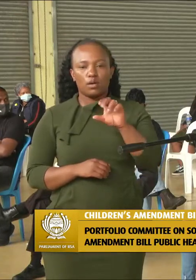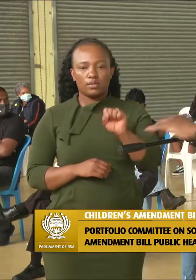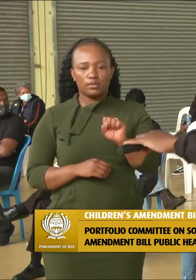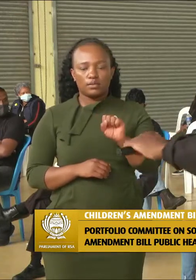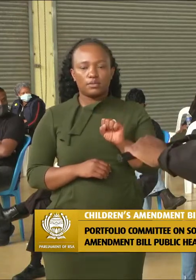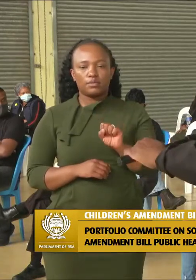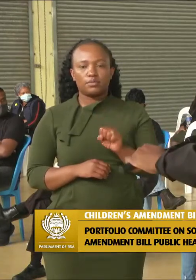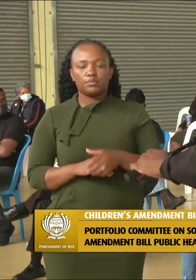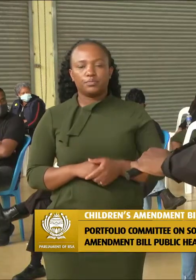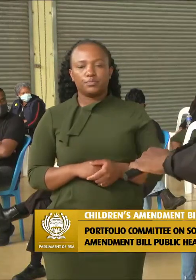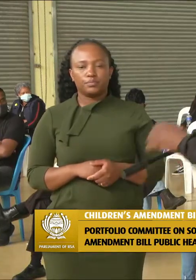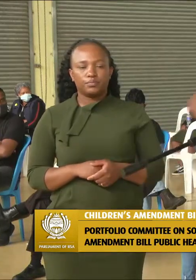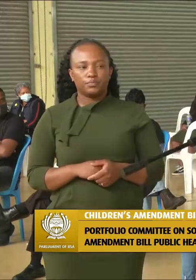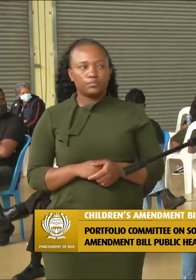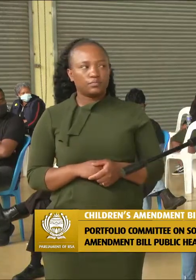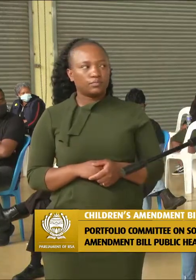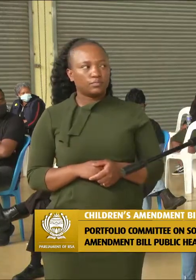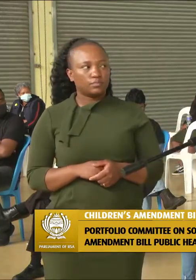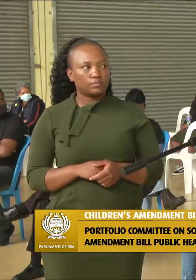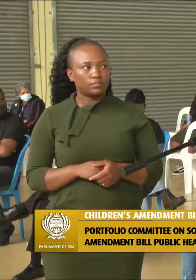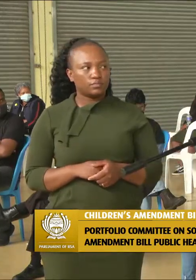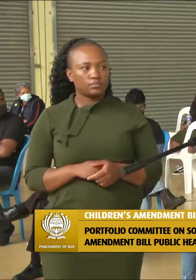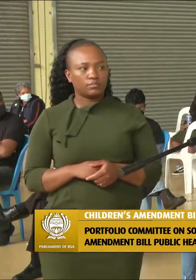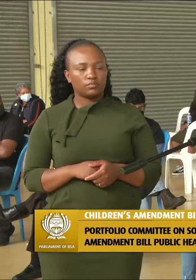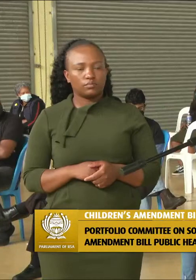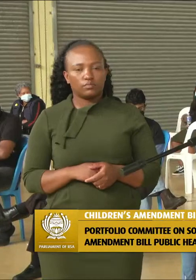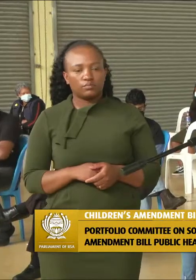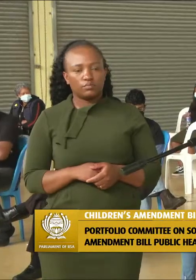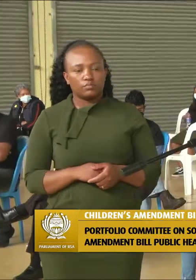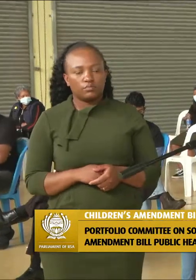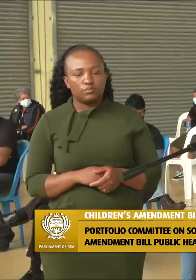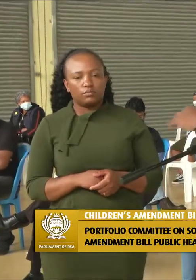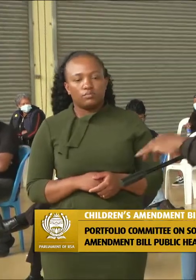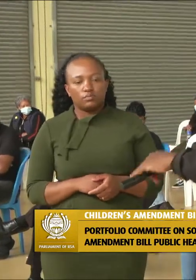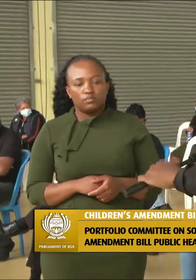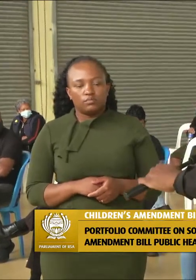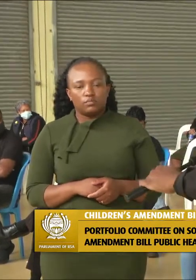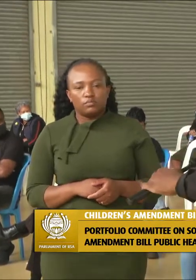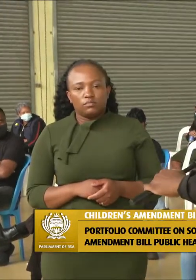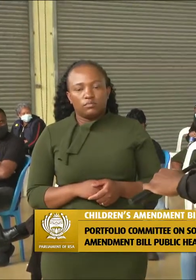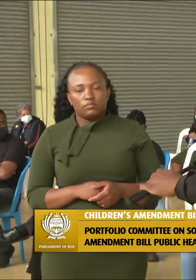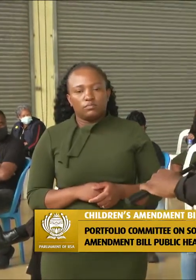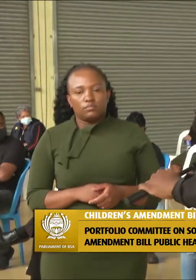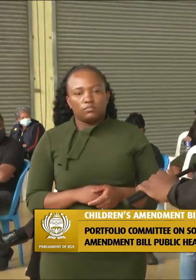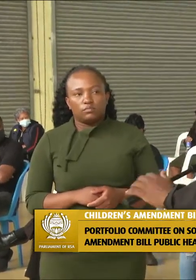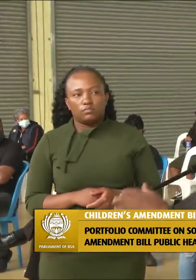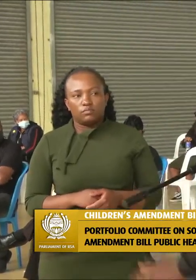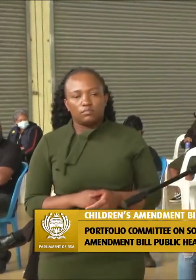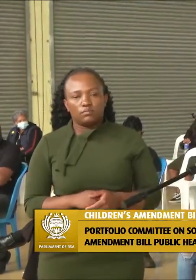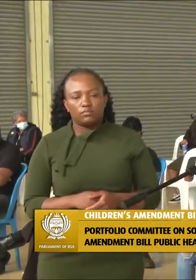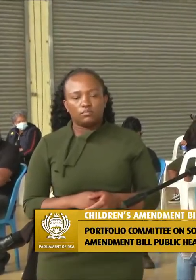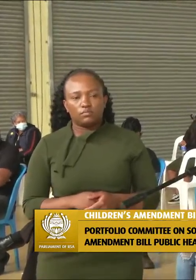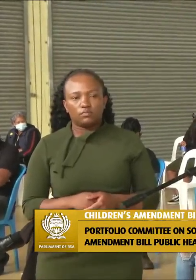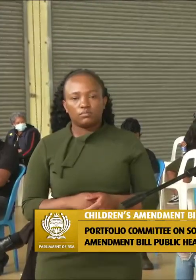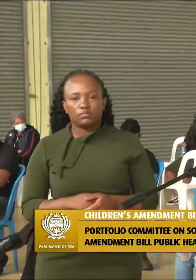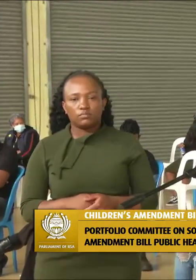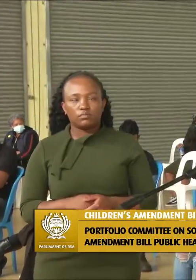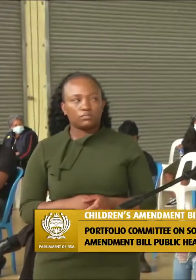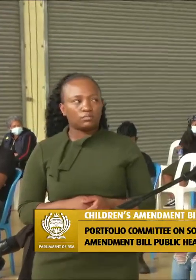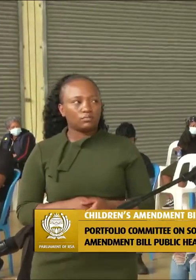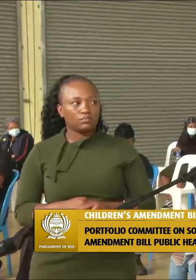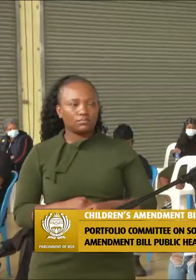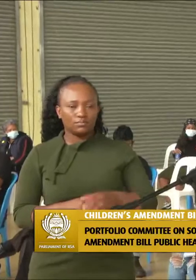lapha kulo mnyango wosonhlalakahle. Ngiyawusekela lo mthetho ovivinywayo. Good morning,